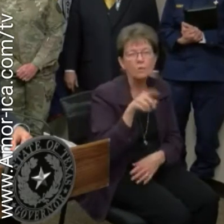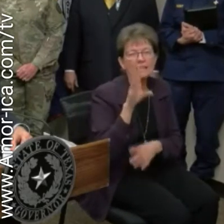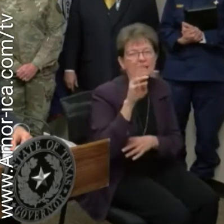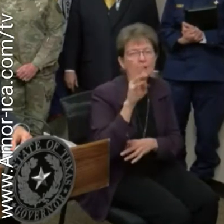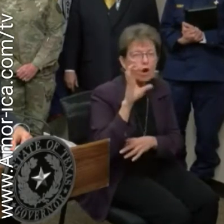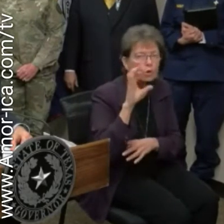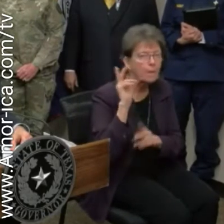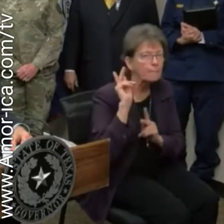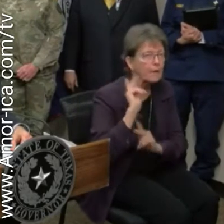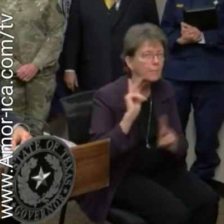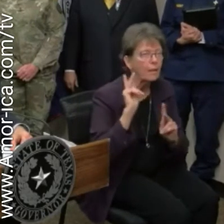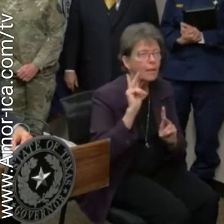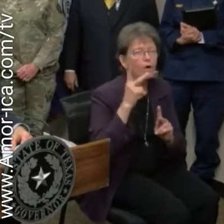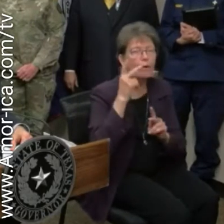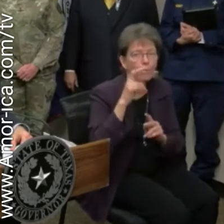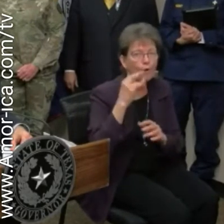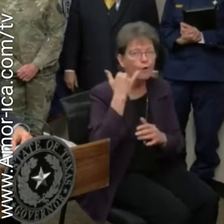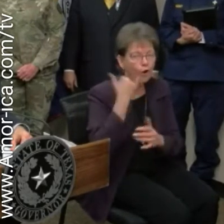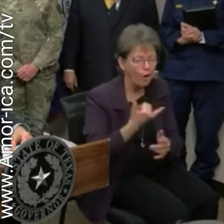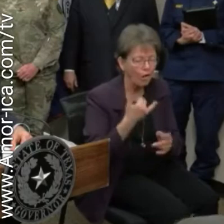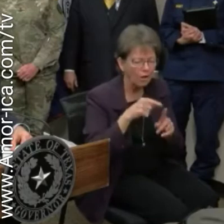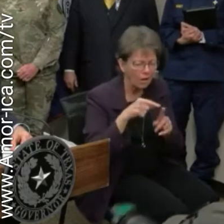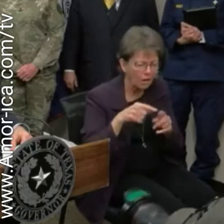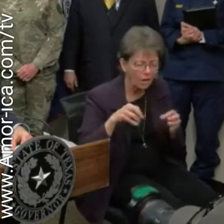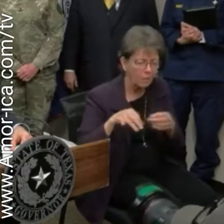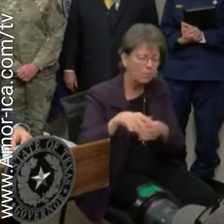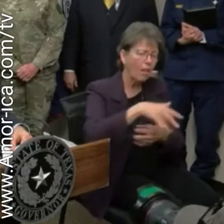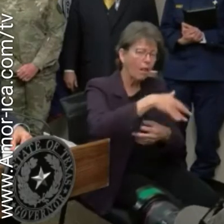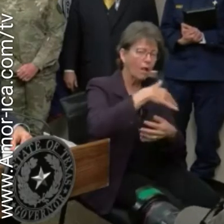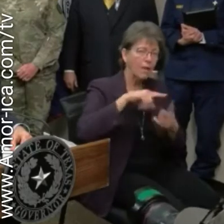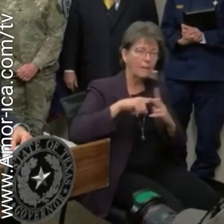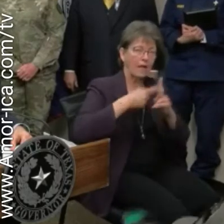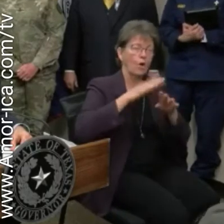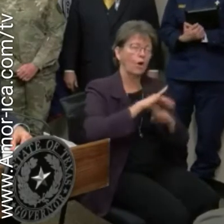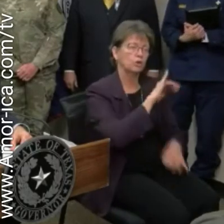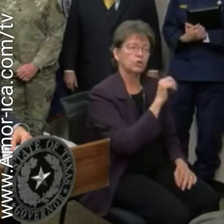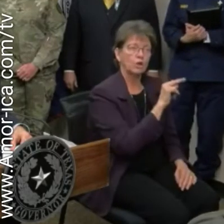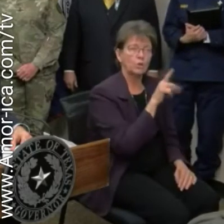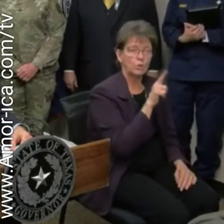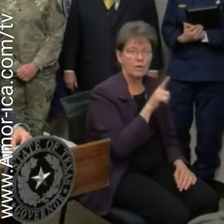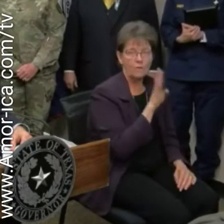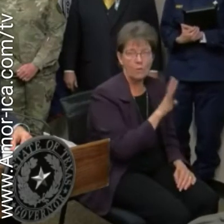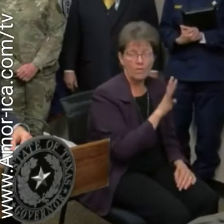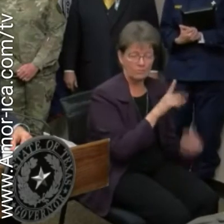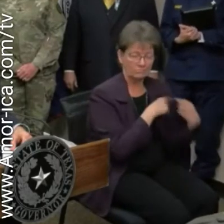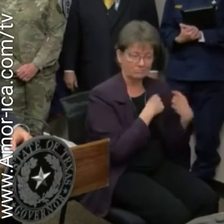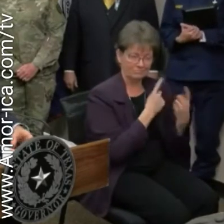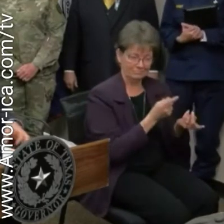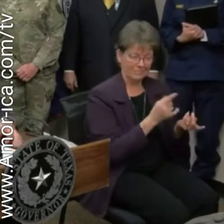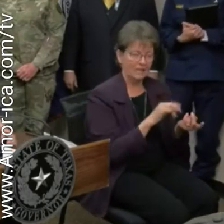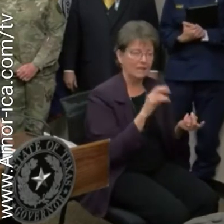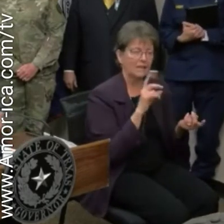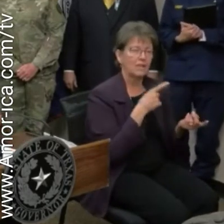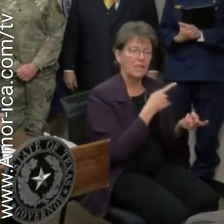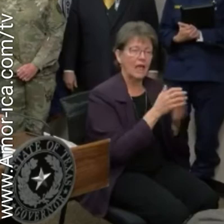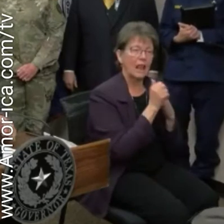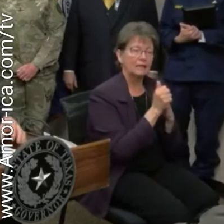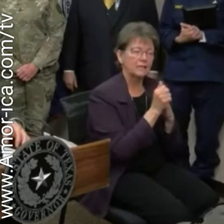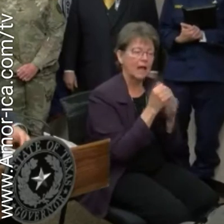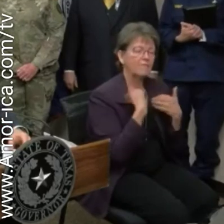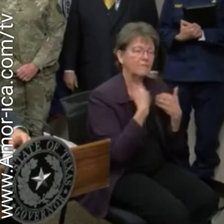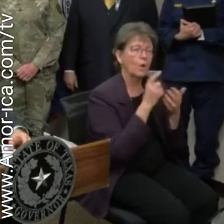500 to 600 people per call, and they begin on January the 24th. DSHS leads